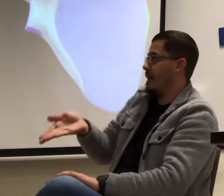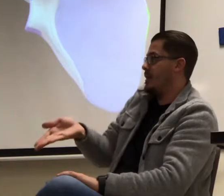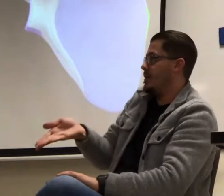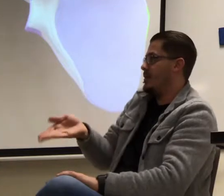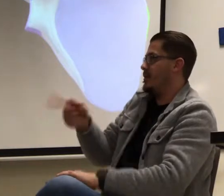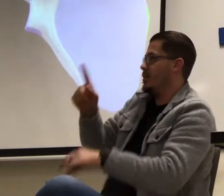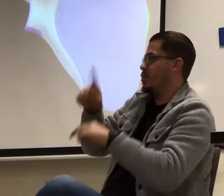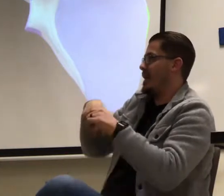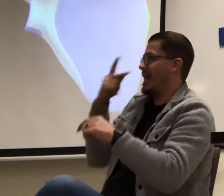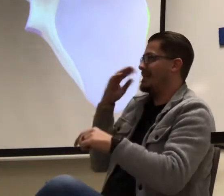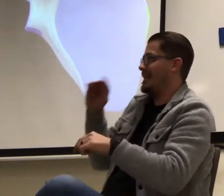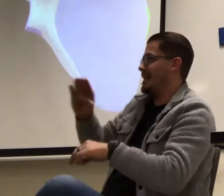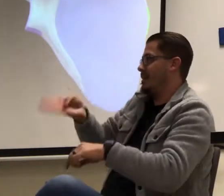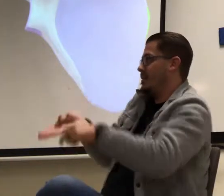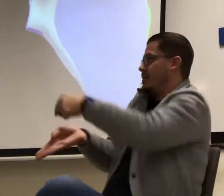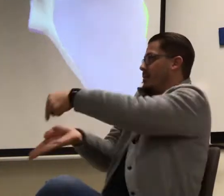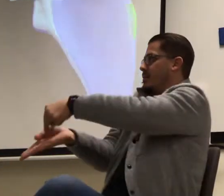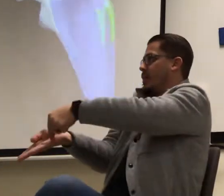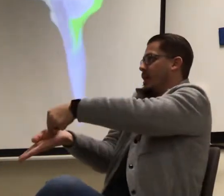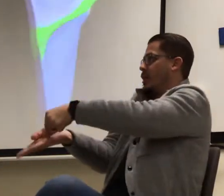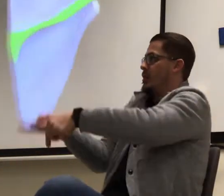it. Okay?